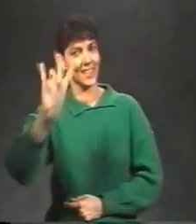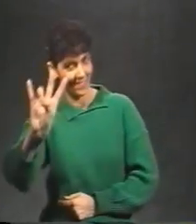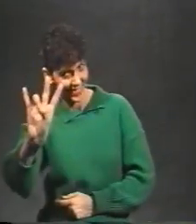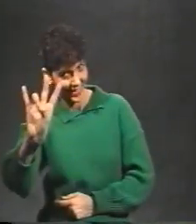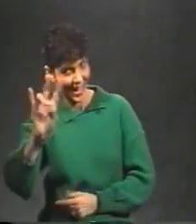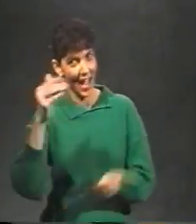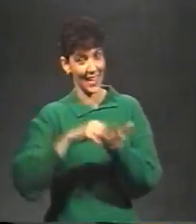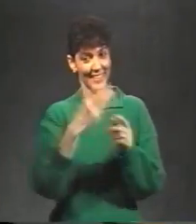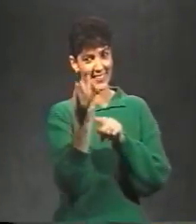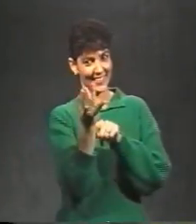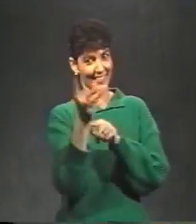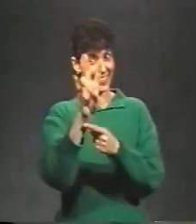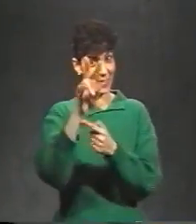paired.